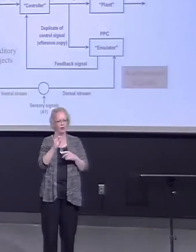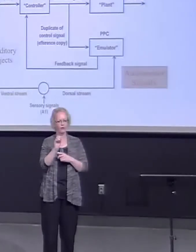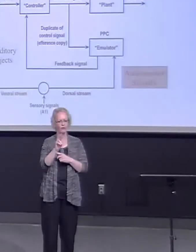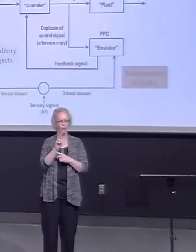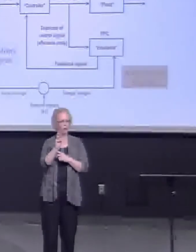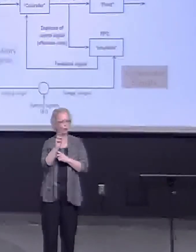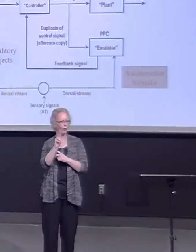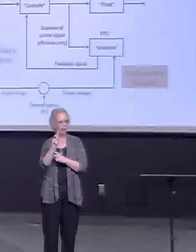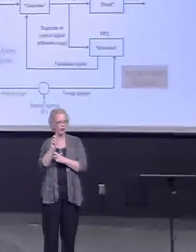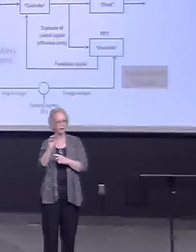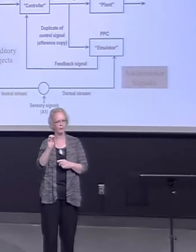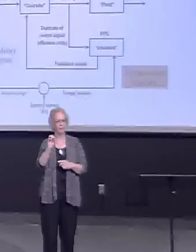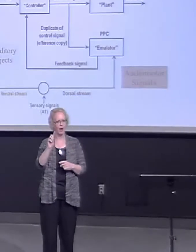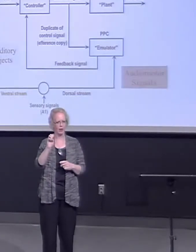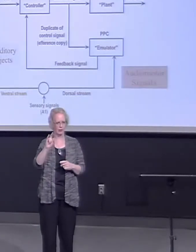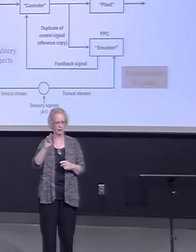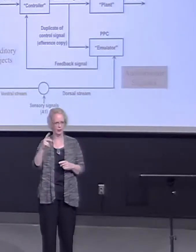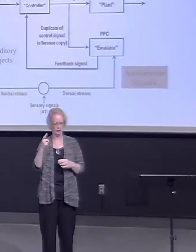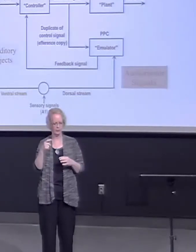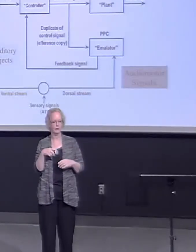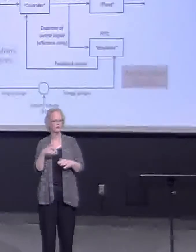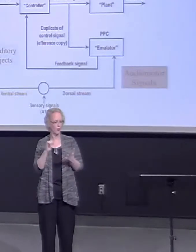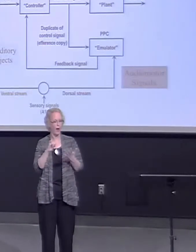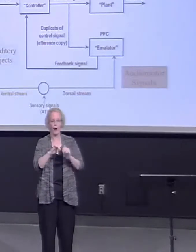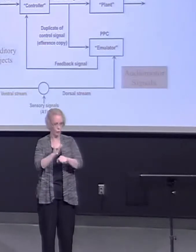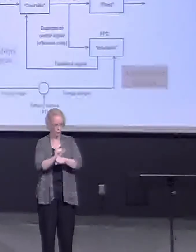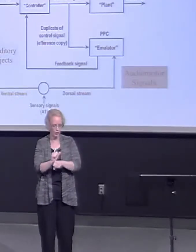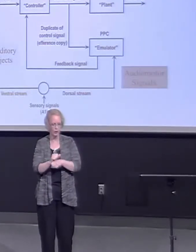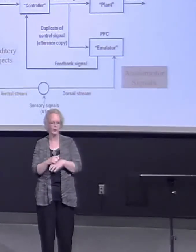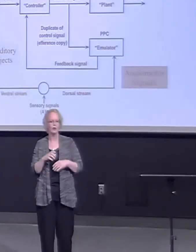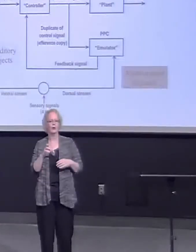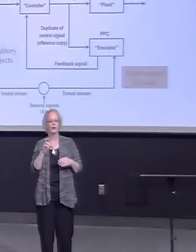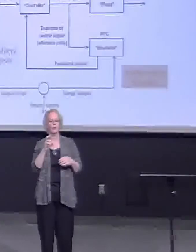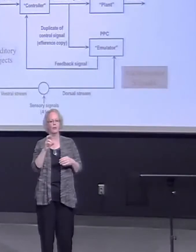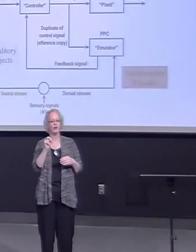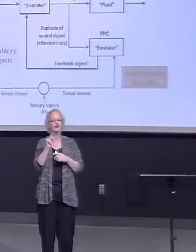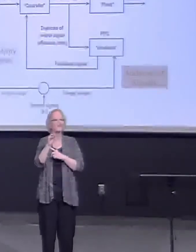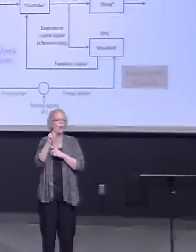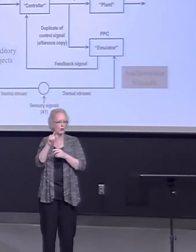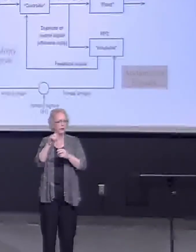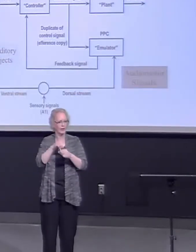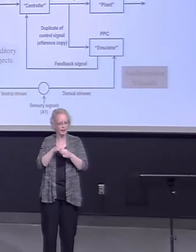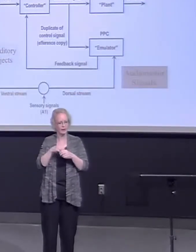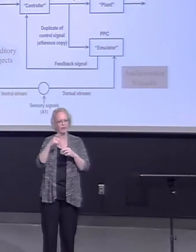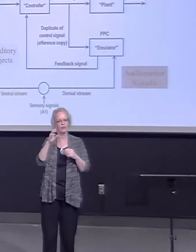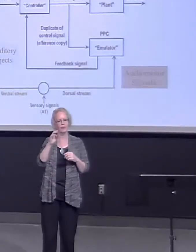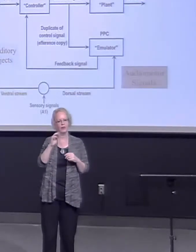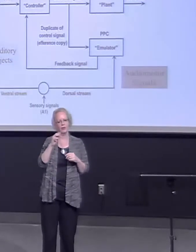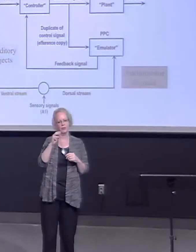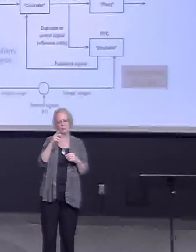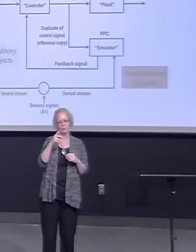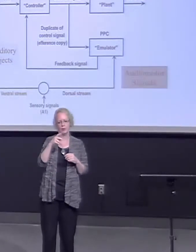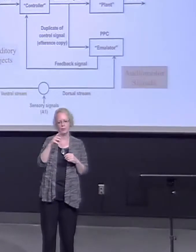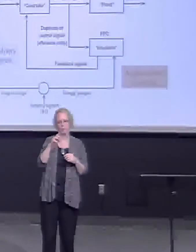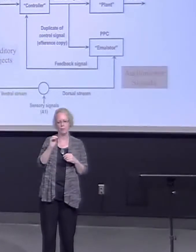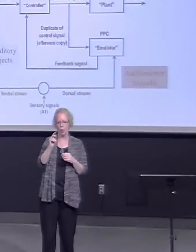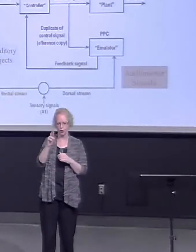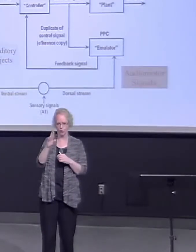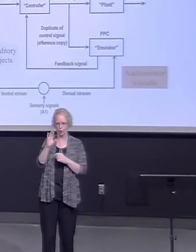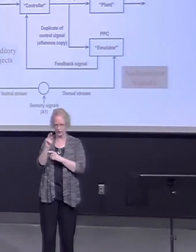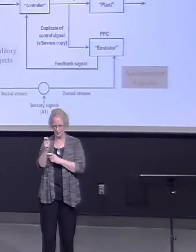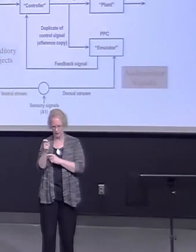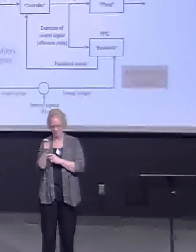It's a control system where the controller, which is probably in the premotor cortex, normally during normal